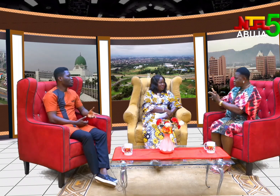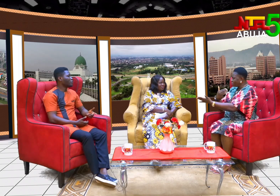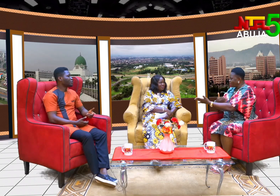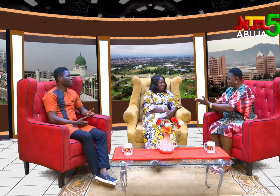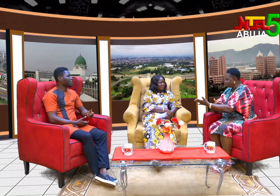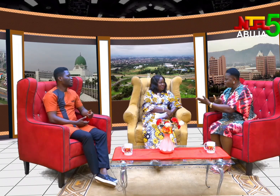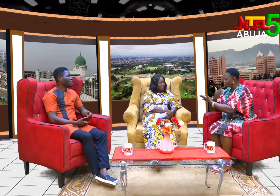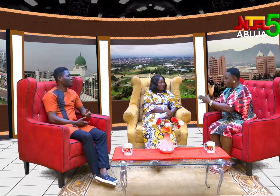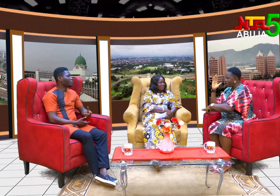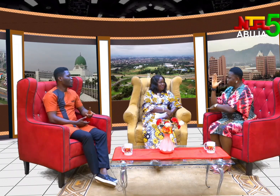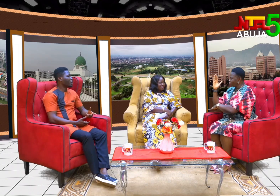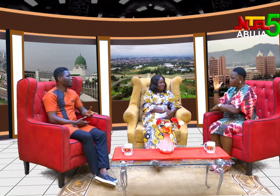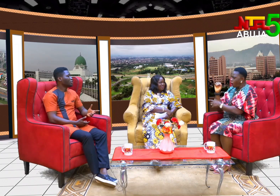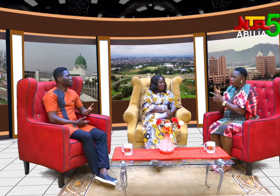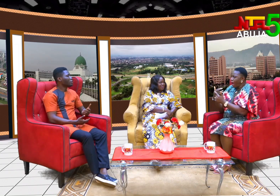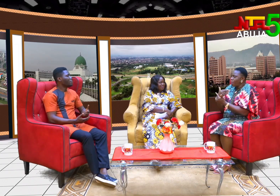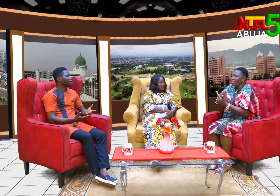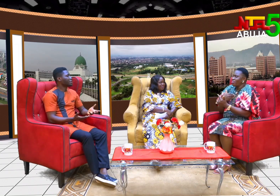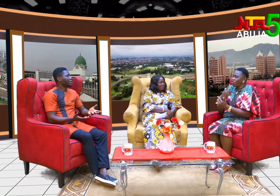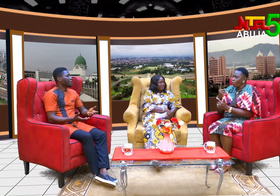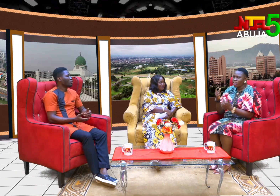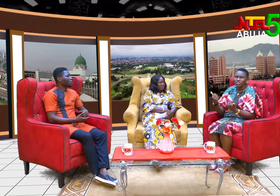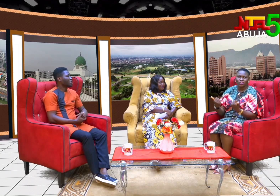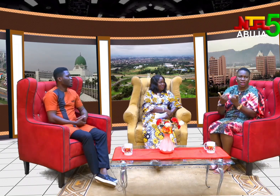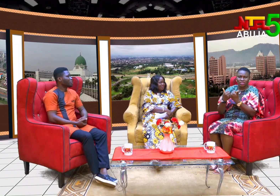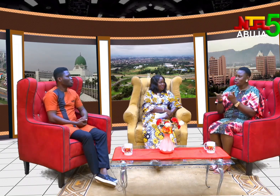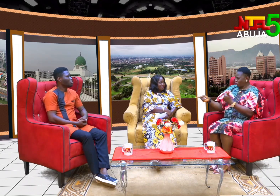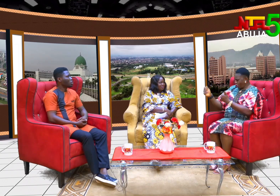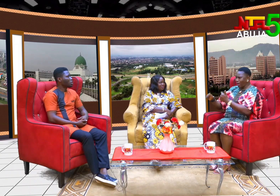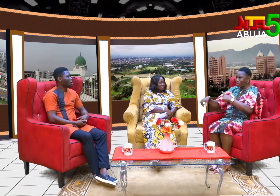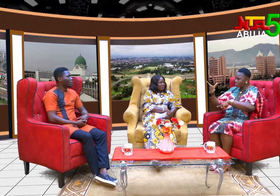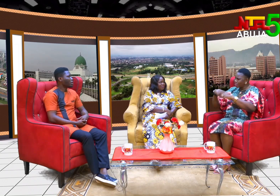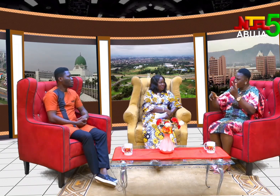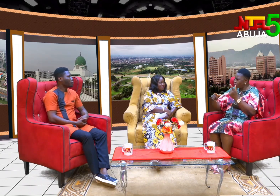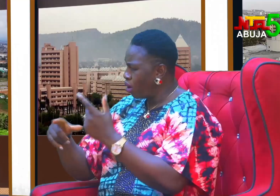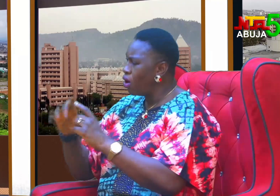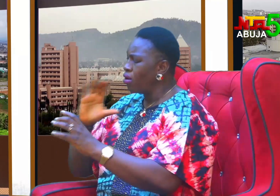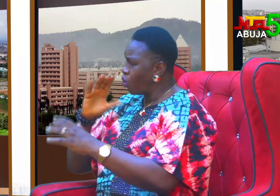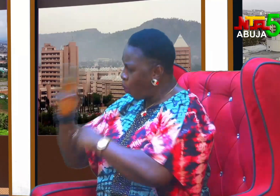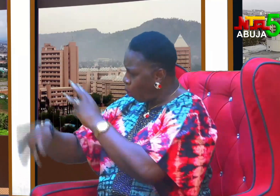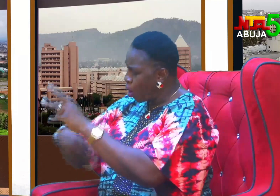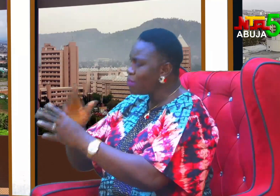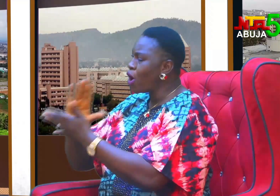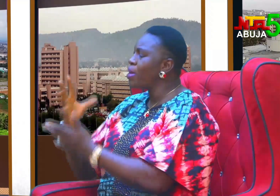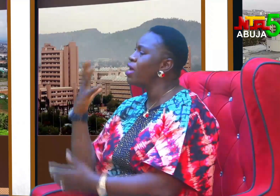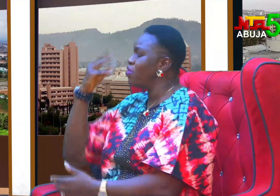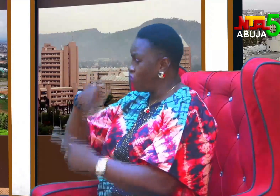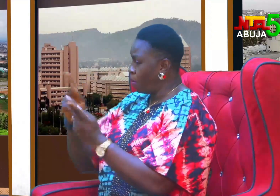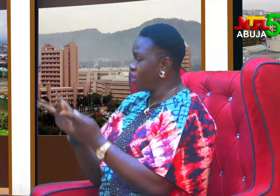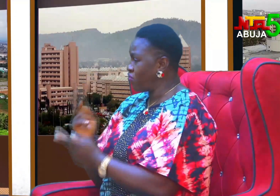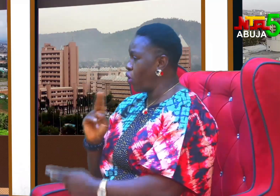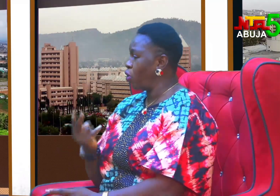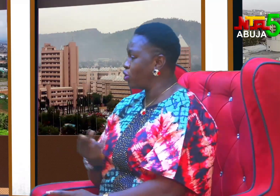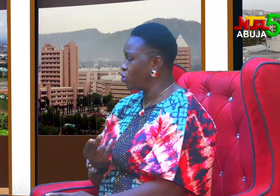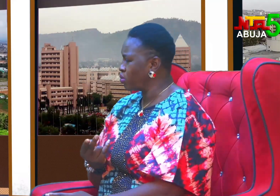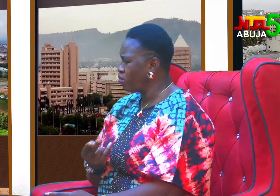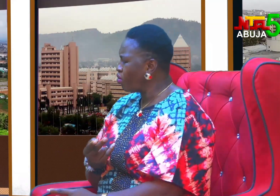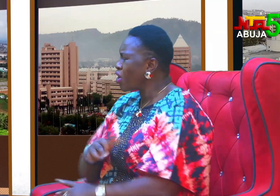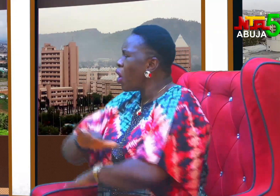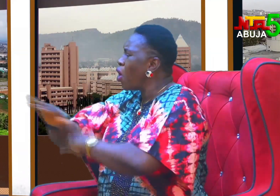of signing, like from primary, some basic sign language like good morning, how are you, just like come here, just communicate. Sign language is beautiful. Make